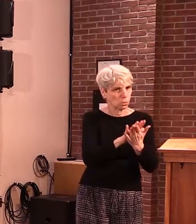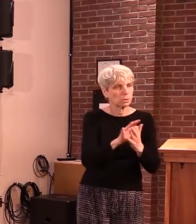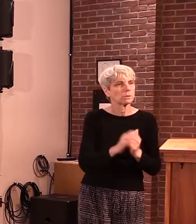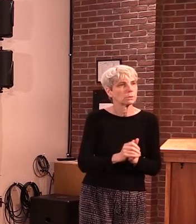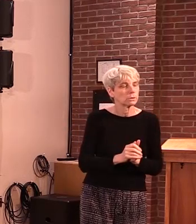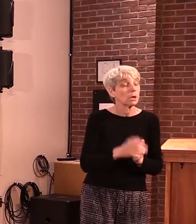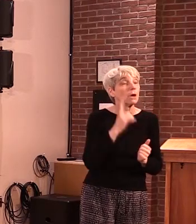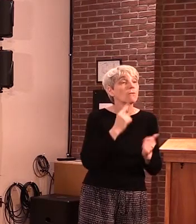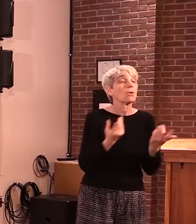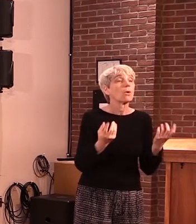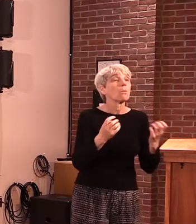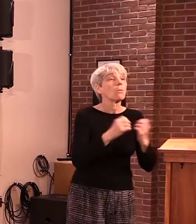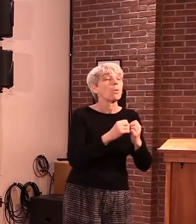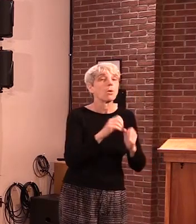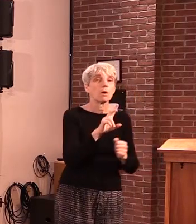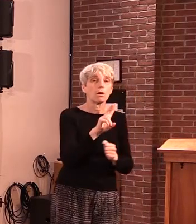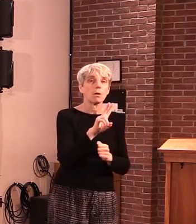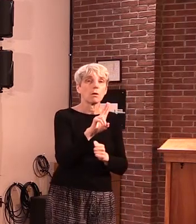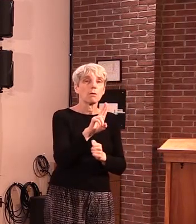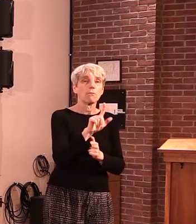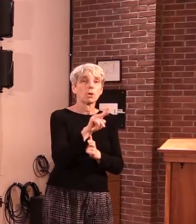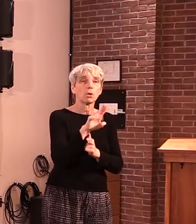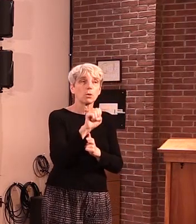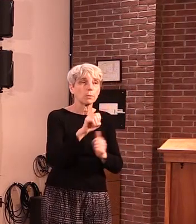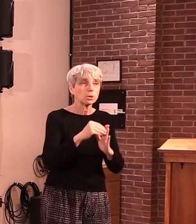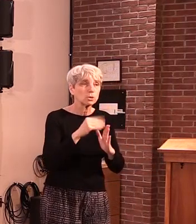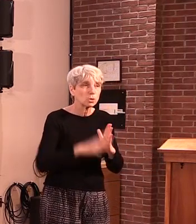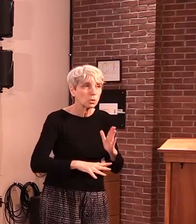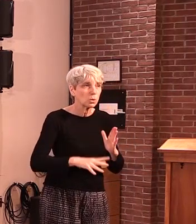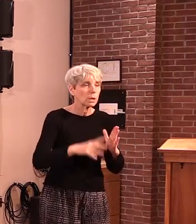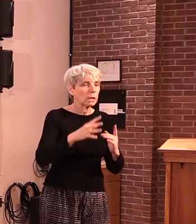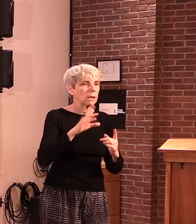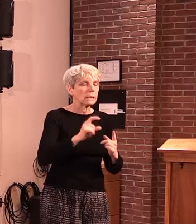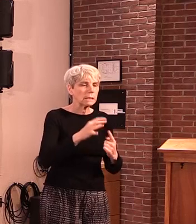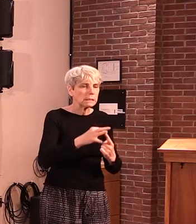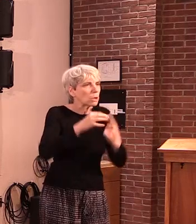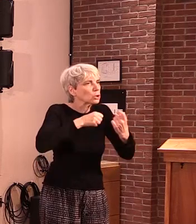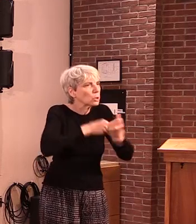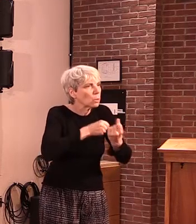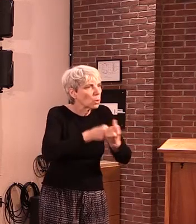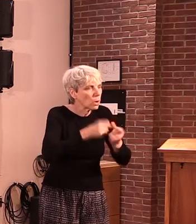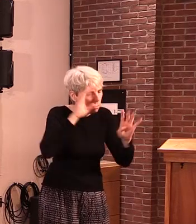students, we will work with districts to ensure these students have the supports they need to be successful.